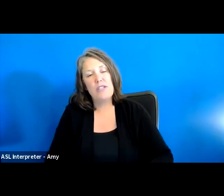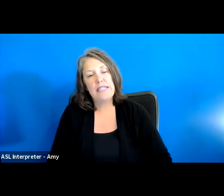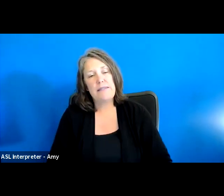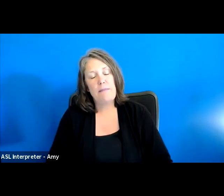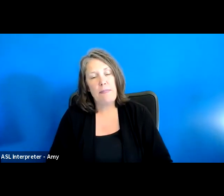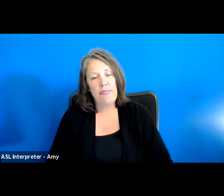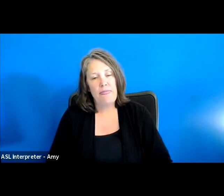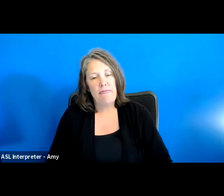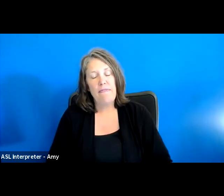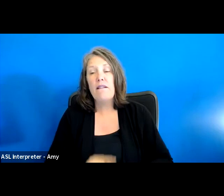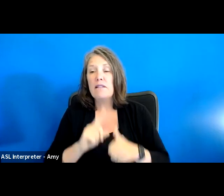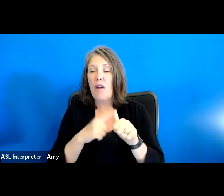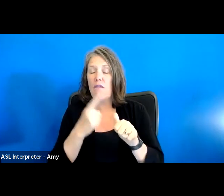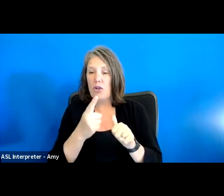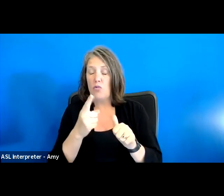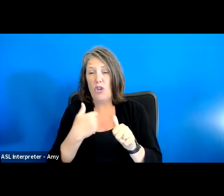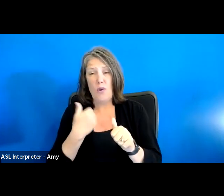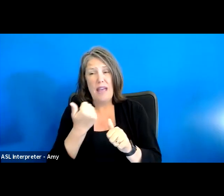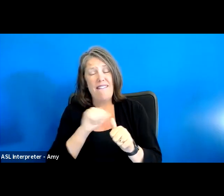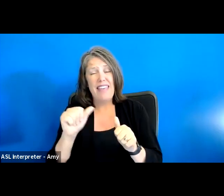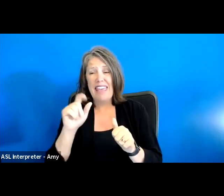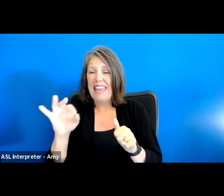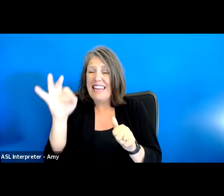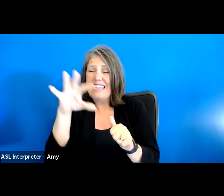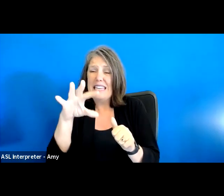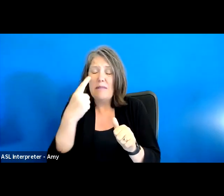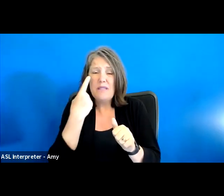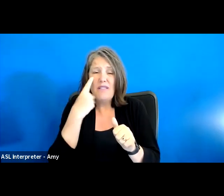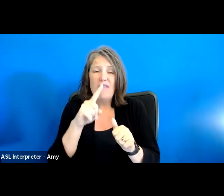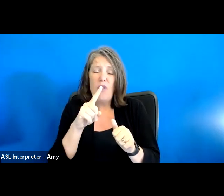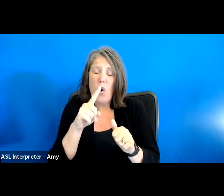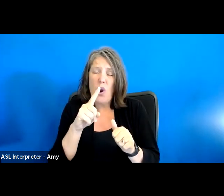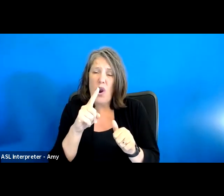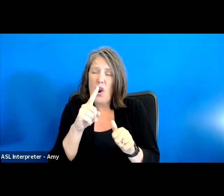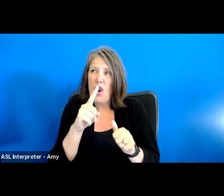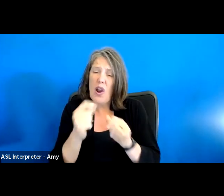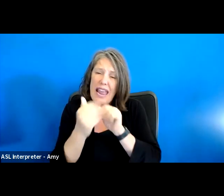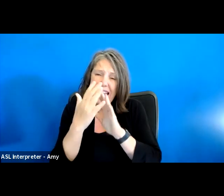And then, so the first one is, do you have any tips for delicately handling such sensitive topics?